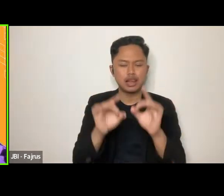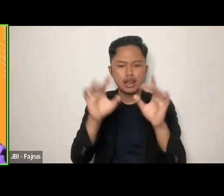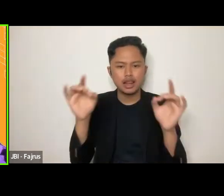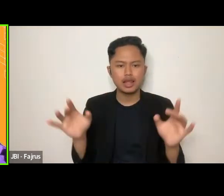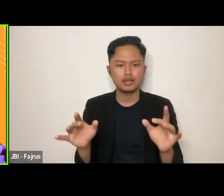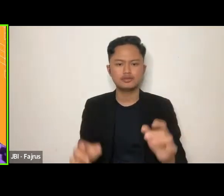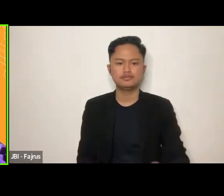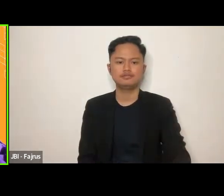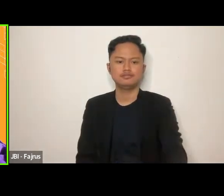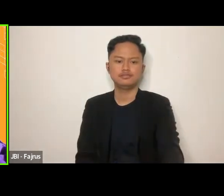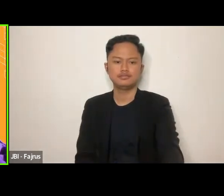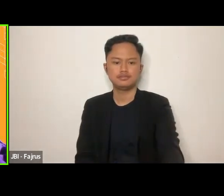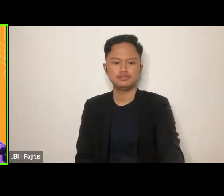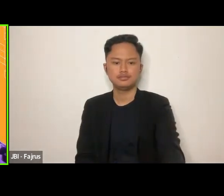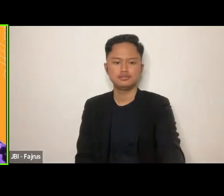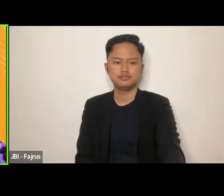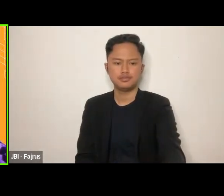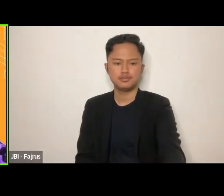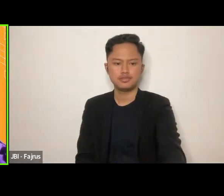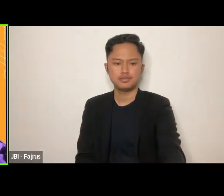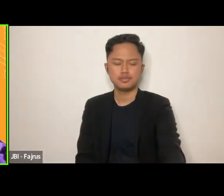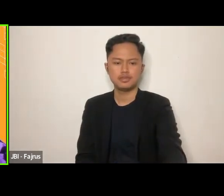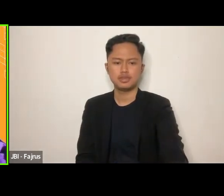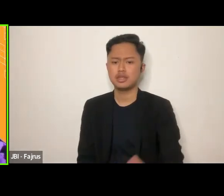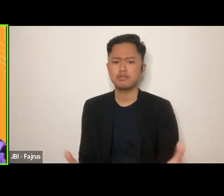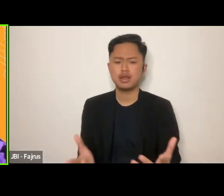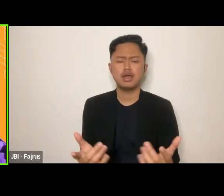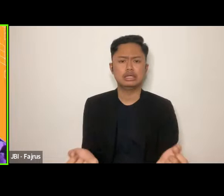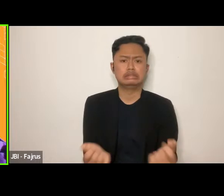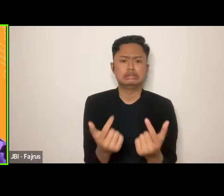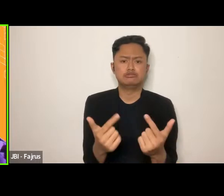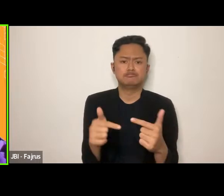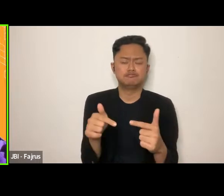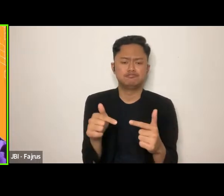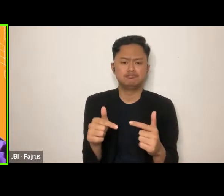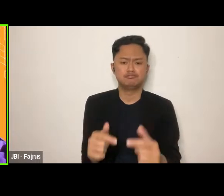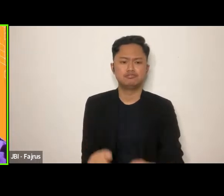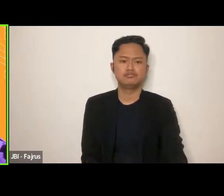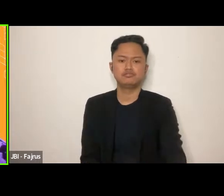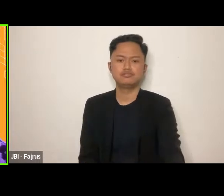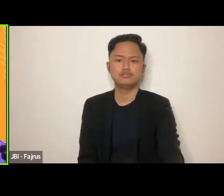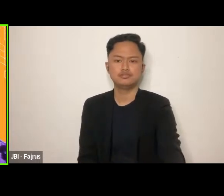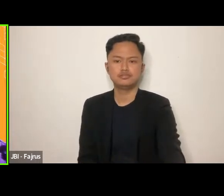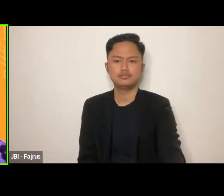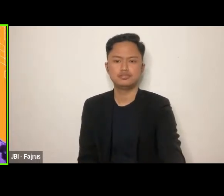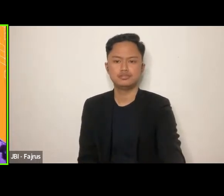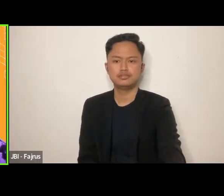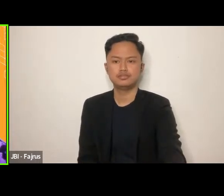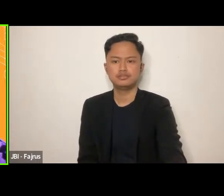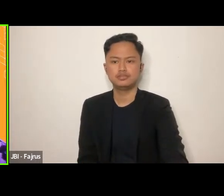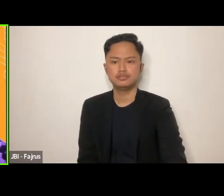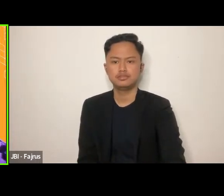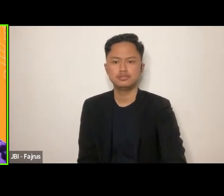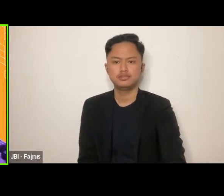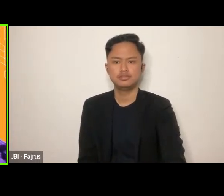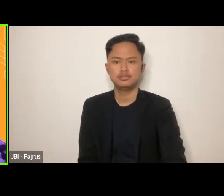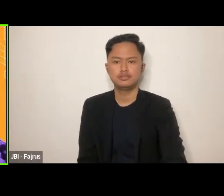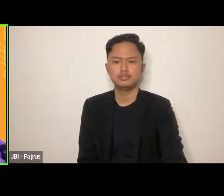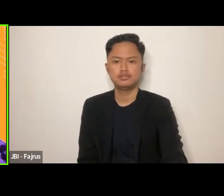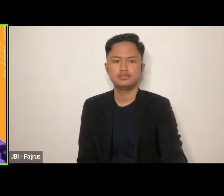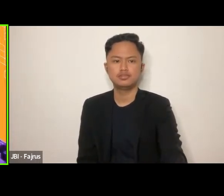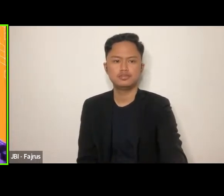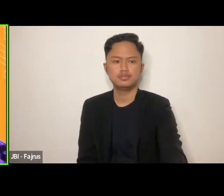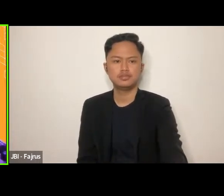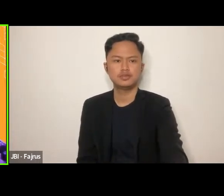I have an experience in last year, in May 10th, I was doing with my